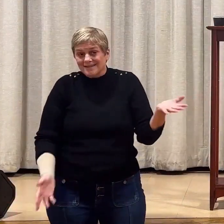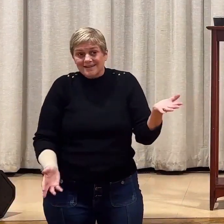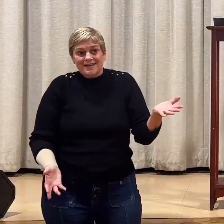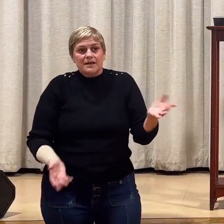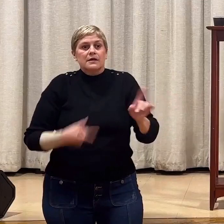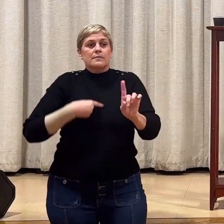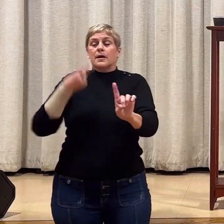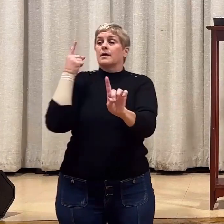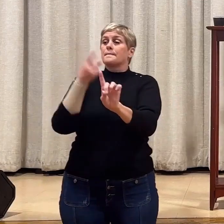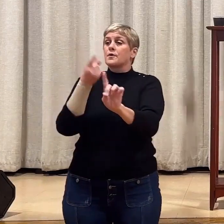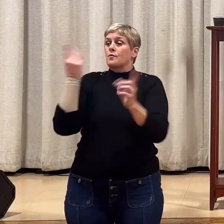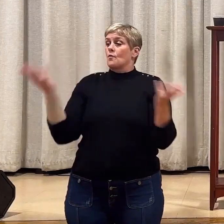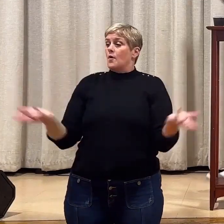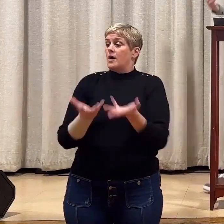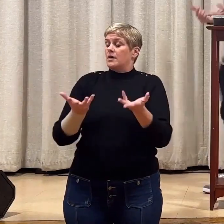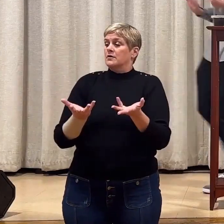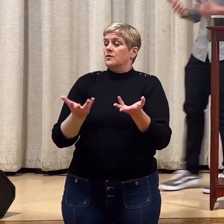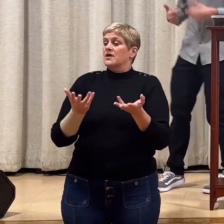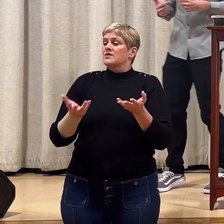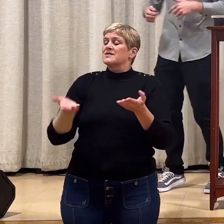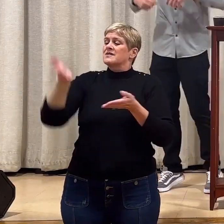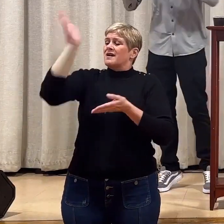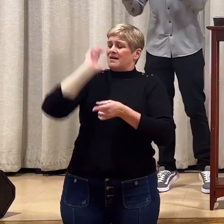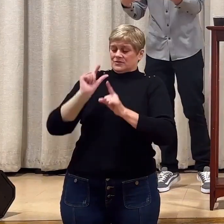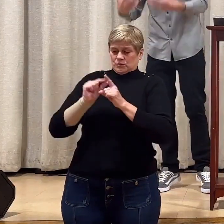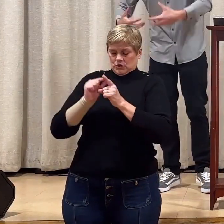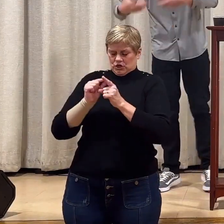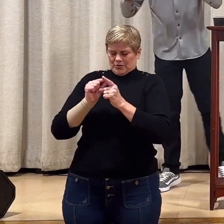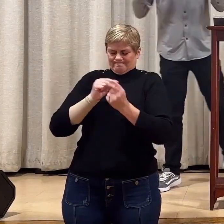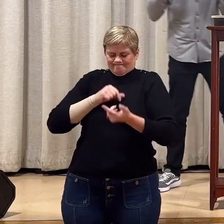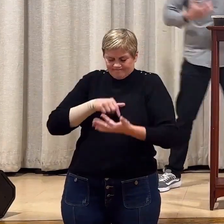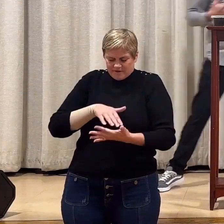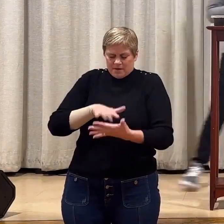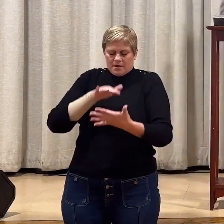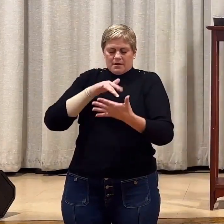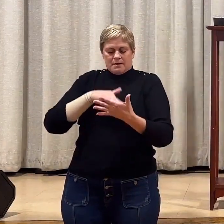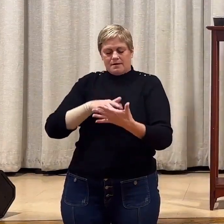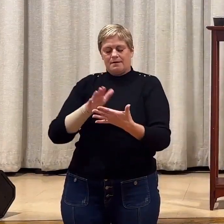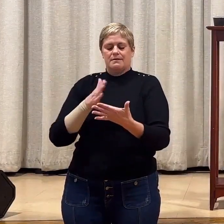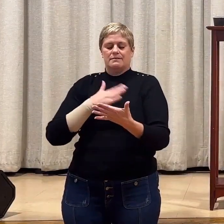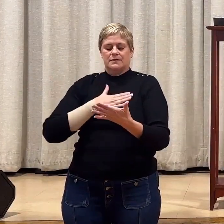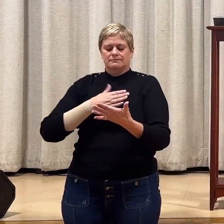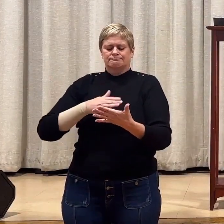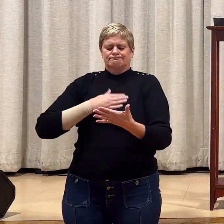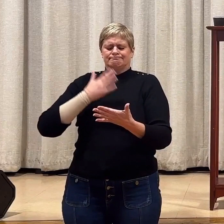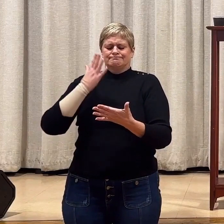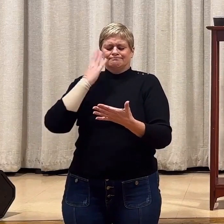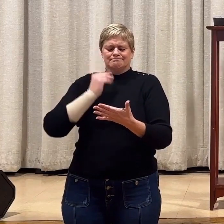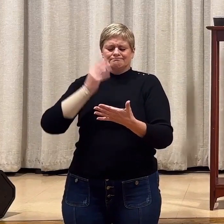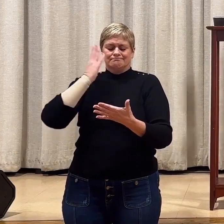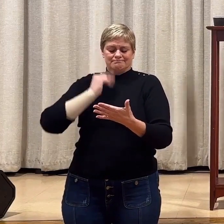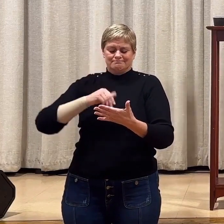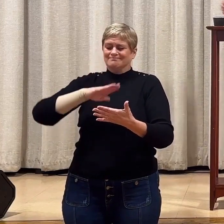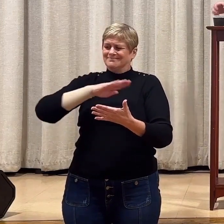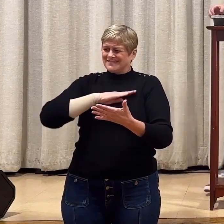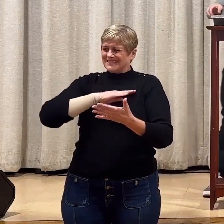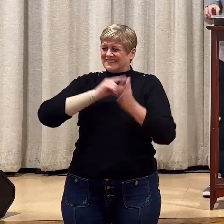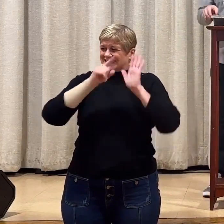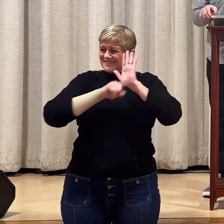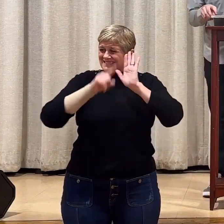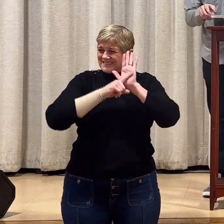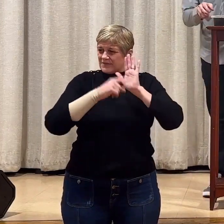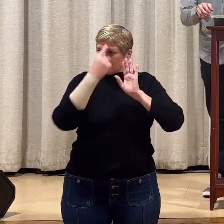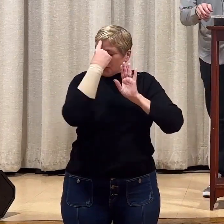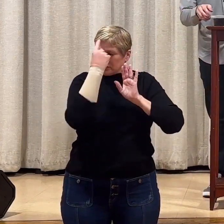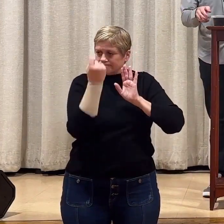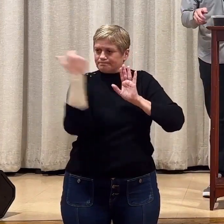the point is, when we fill our mind with the water, the Bible says that the Word of God is like living water, that Jesus is living water. When we fill ourselves with water,